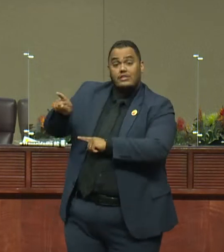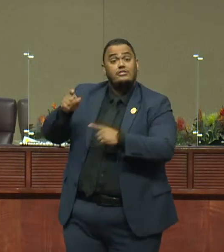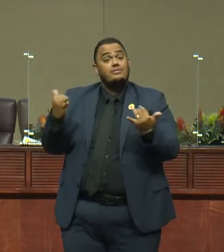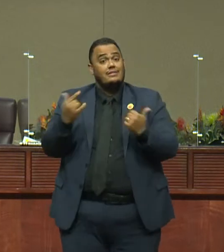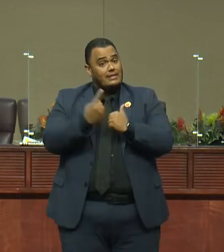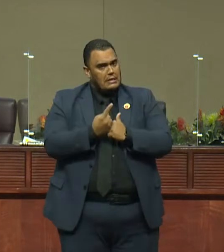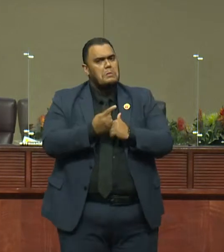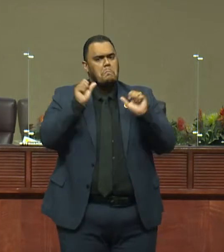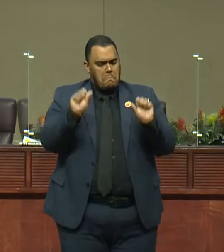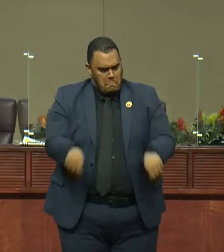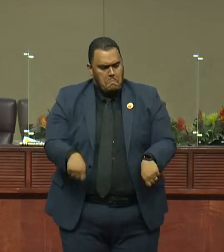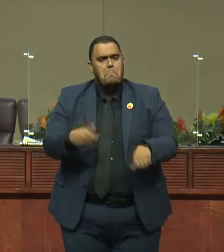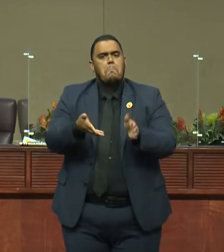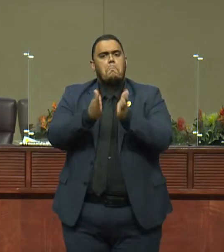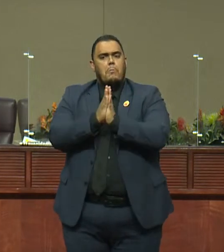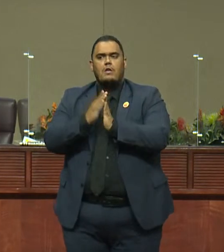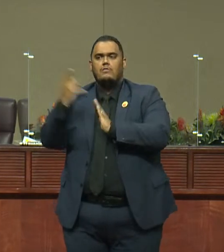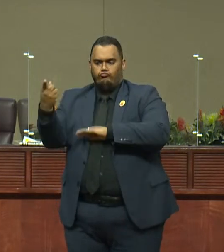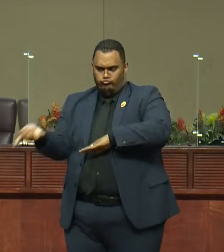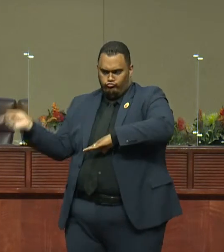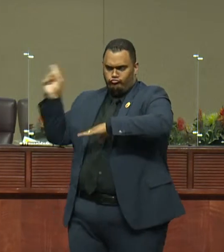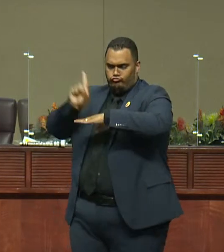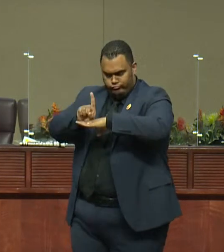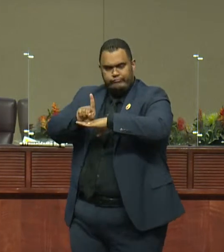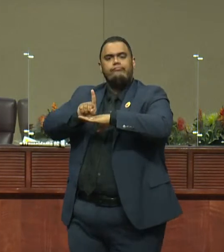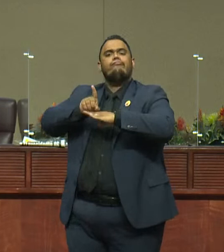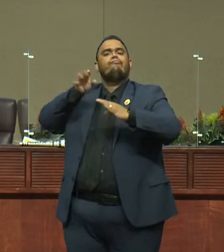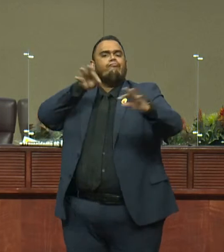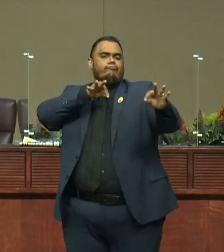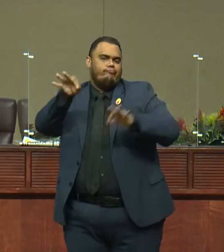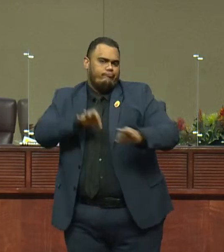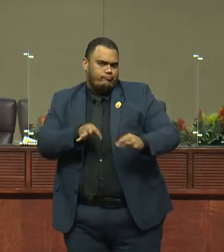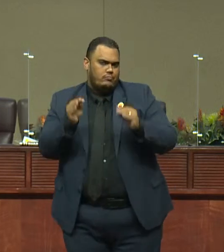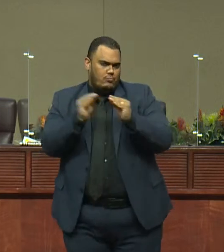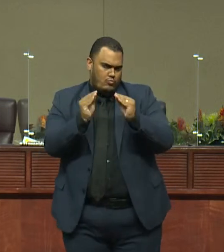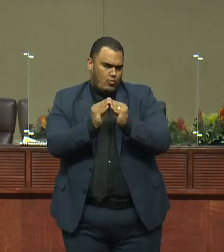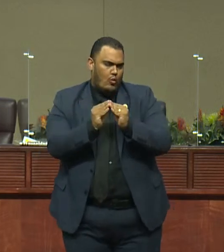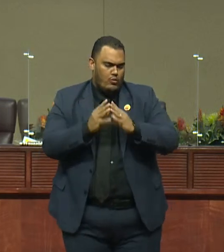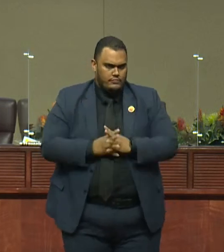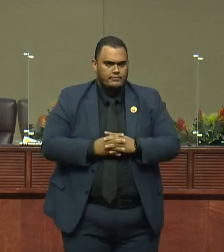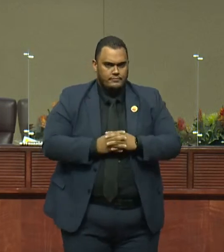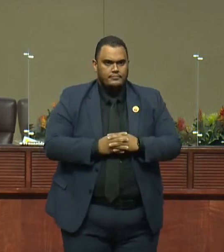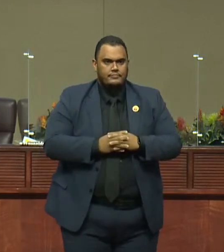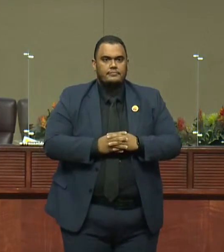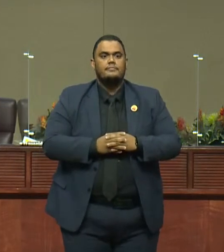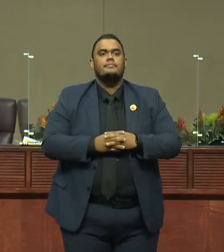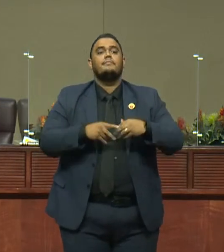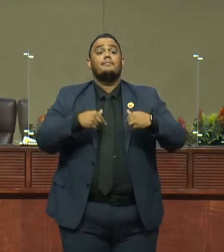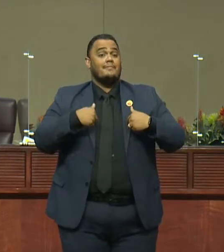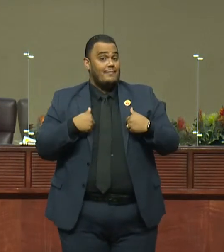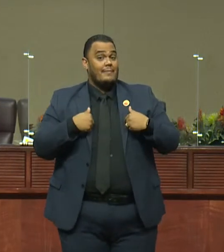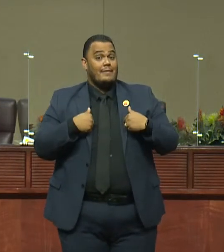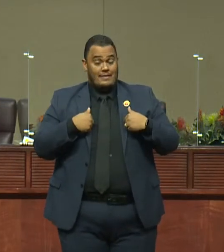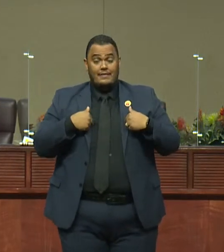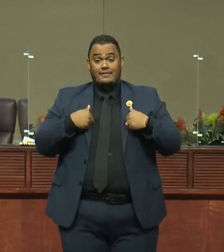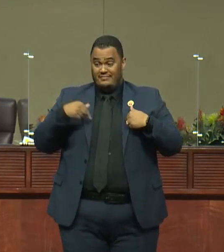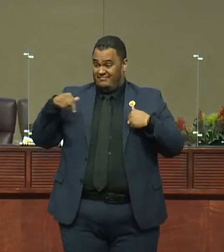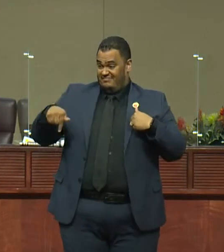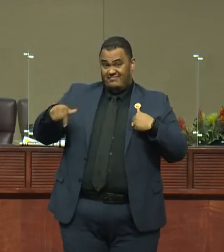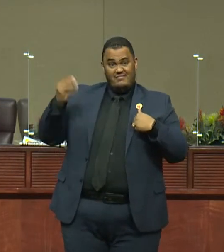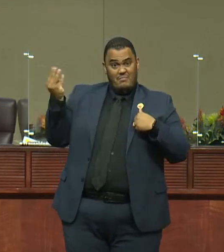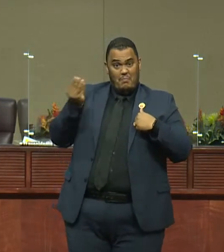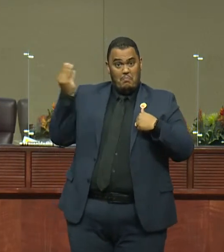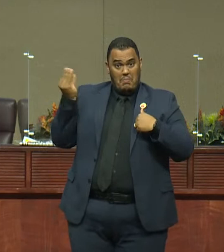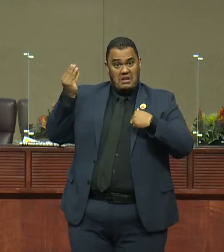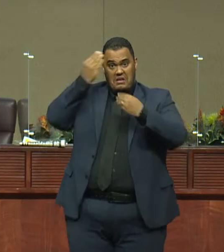we'll ask him to come up and share additional information with you. I said at the beginning of the week that we